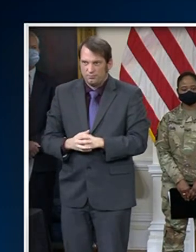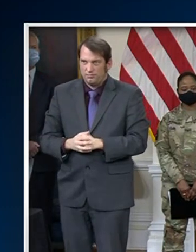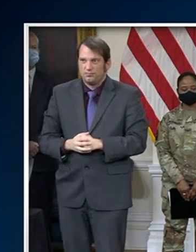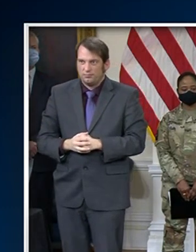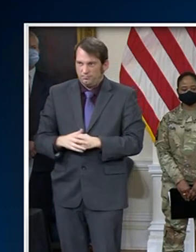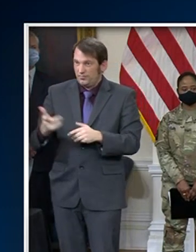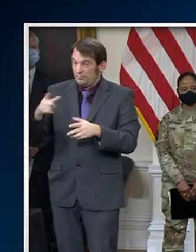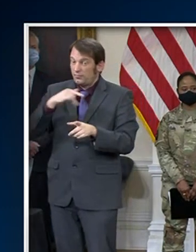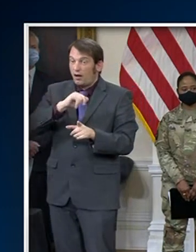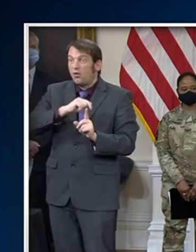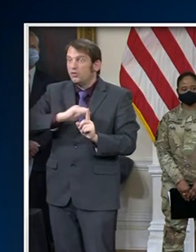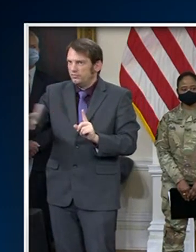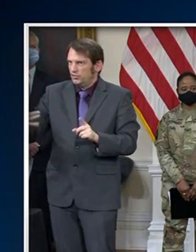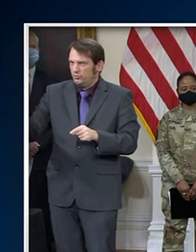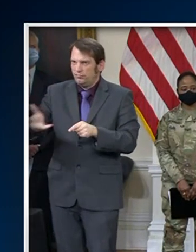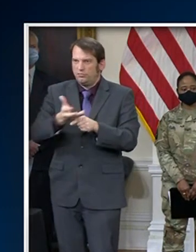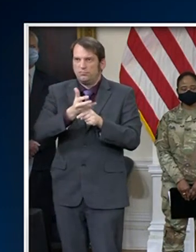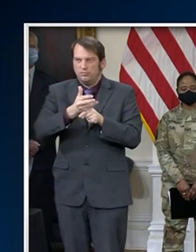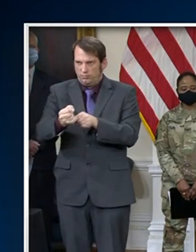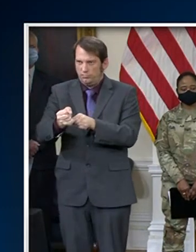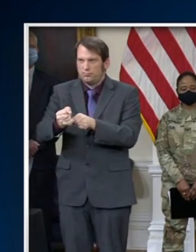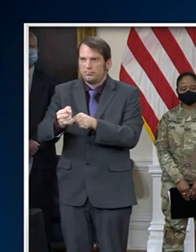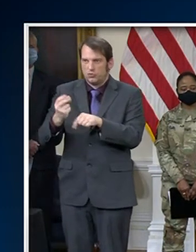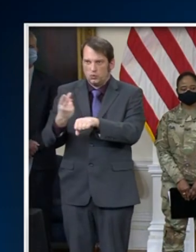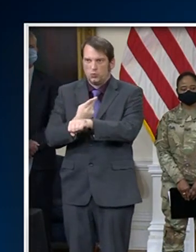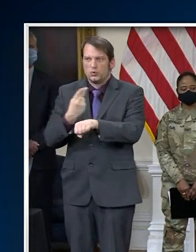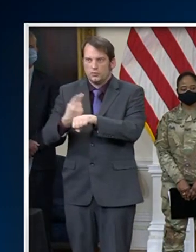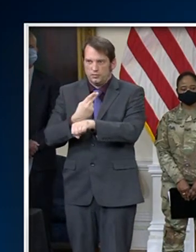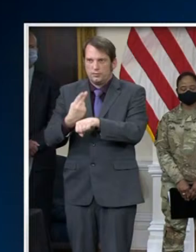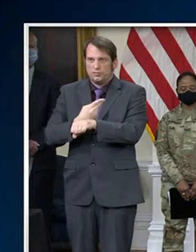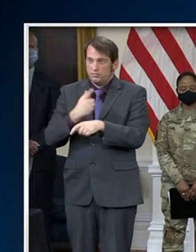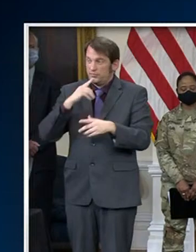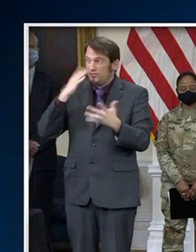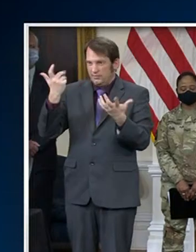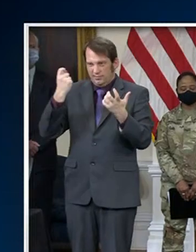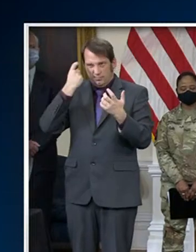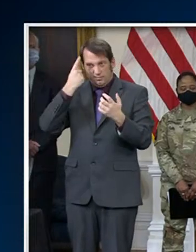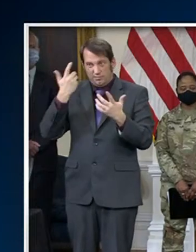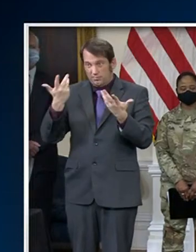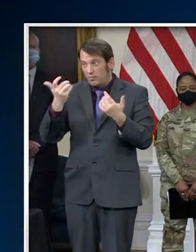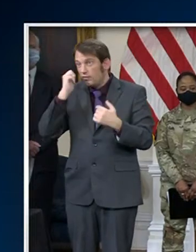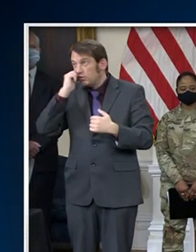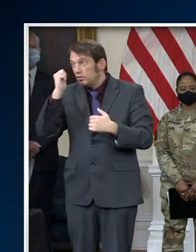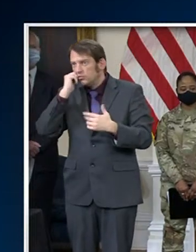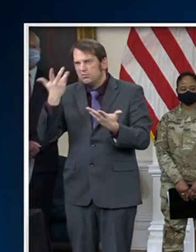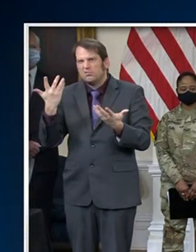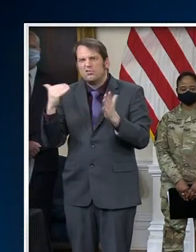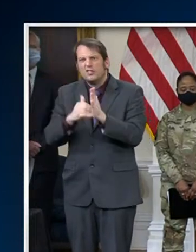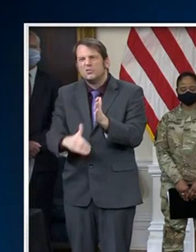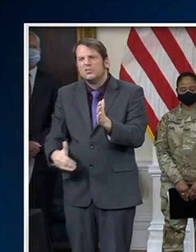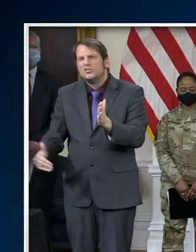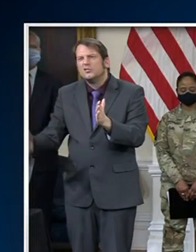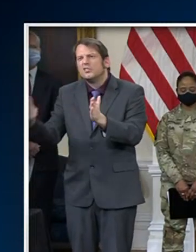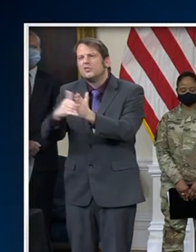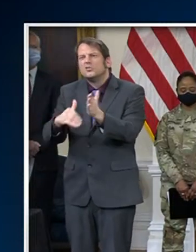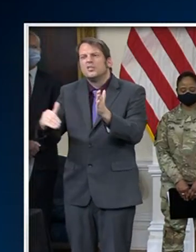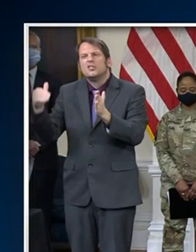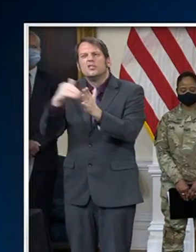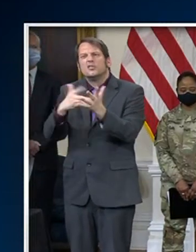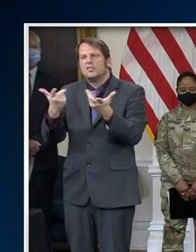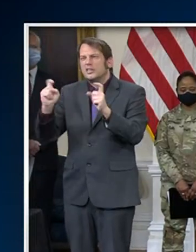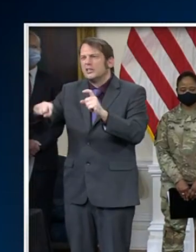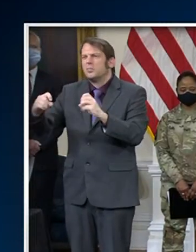Right now, we can do thousands more per day at each of these sites immediately, just as soon